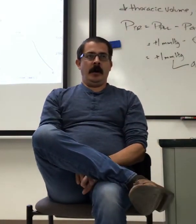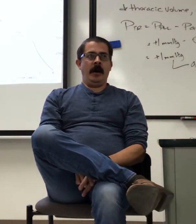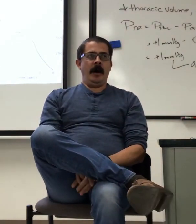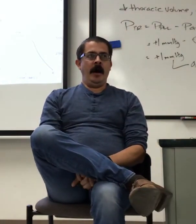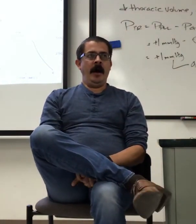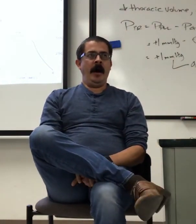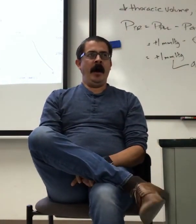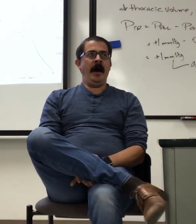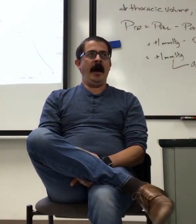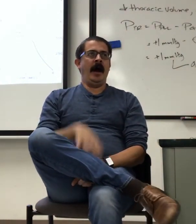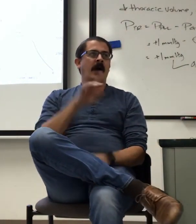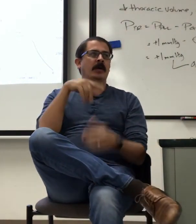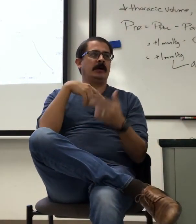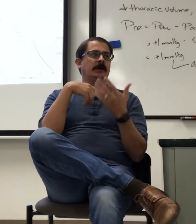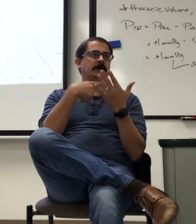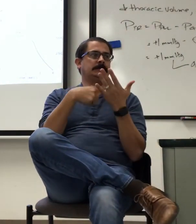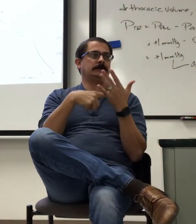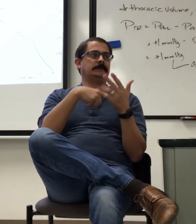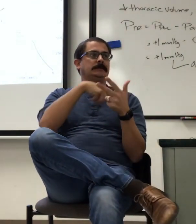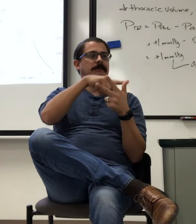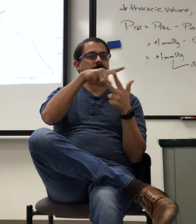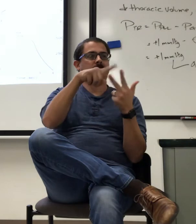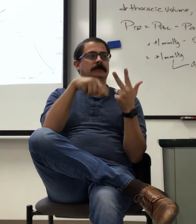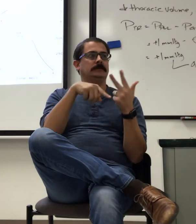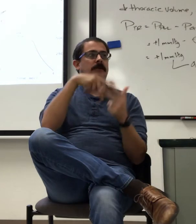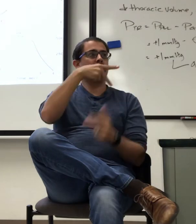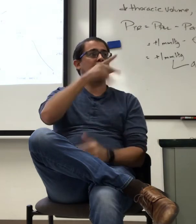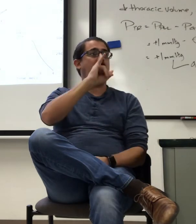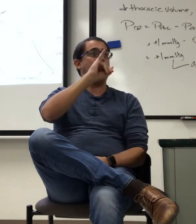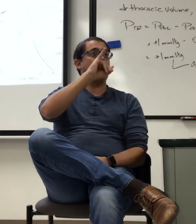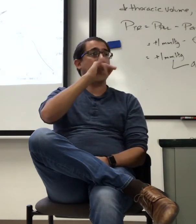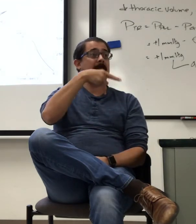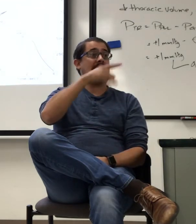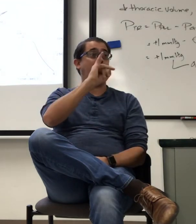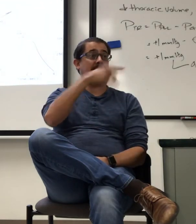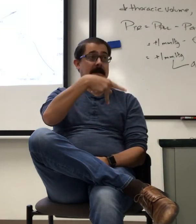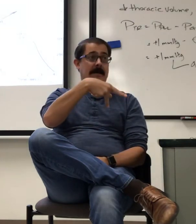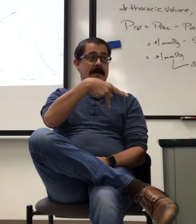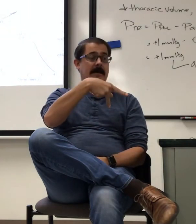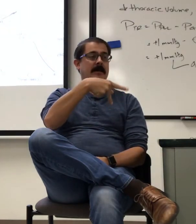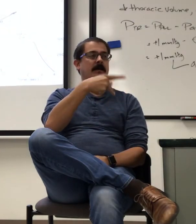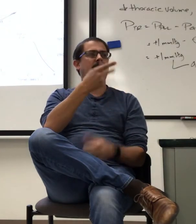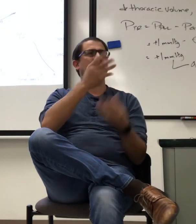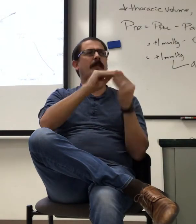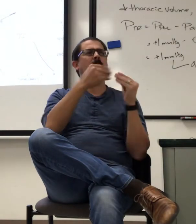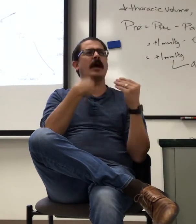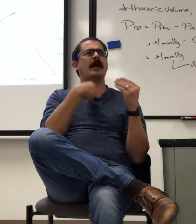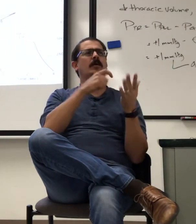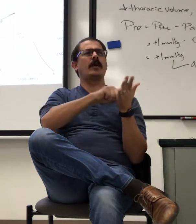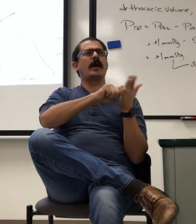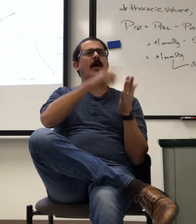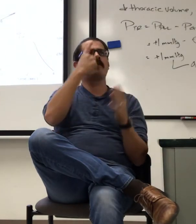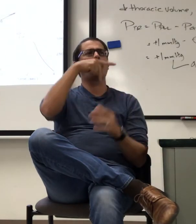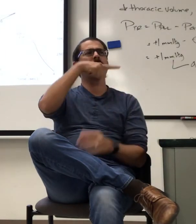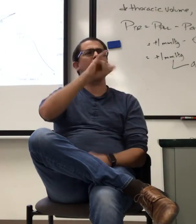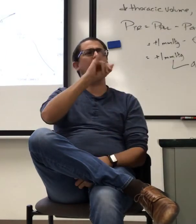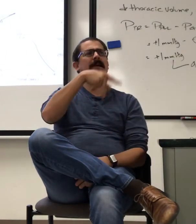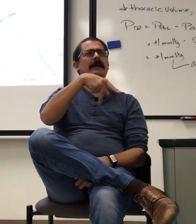Well, I'll go through all three of them. Look at the PIP. Now, what did I say? What is the number I had you write down for that